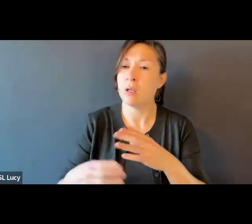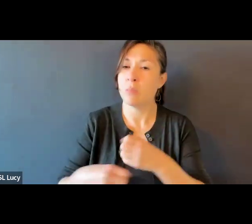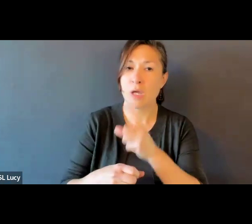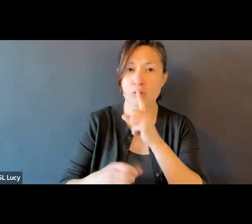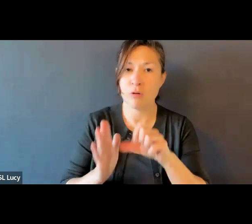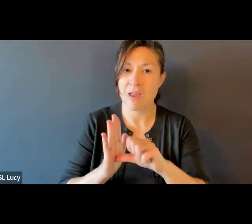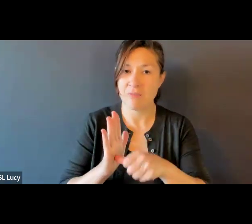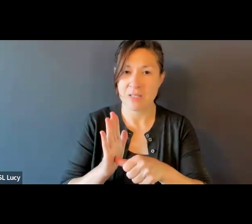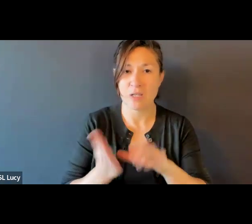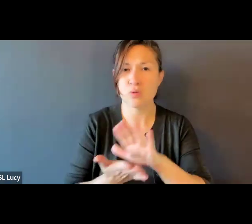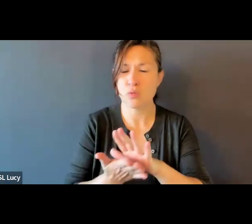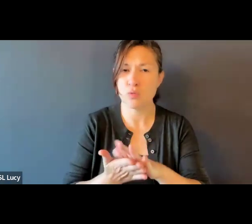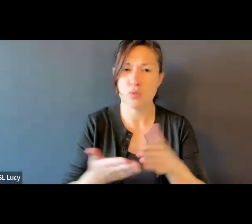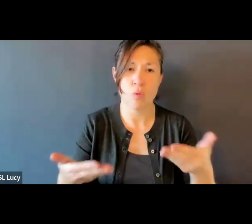students.